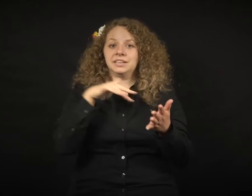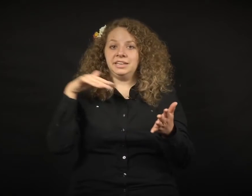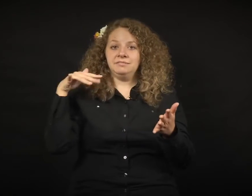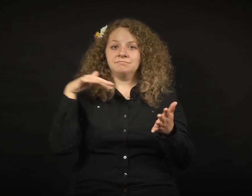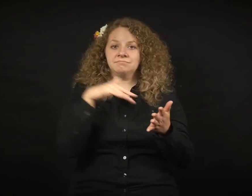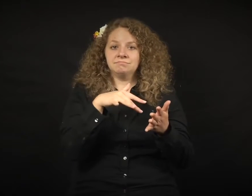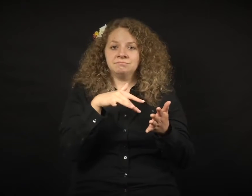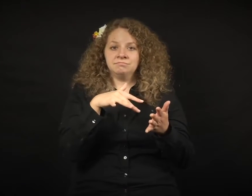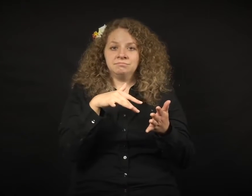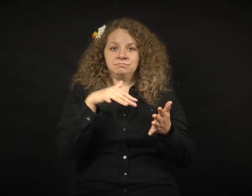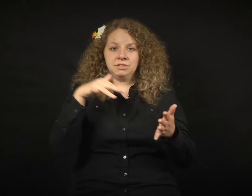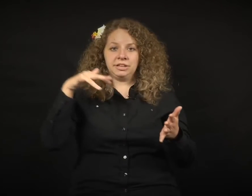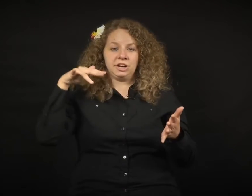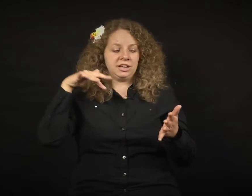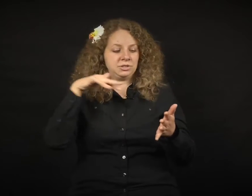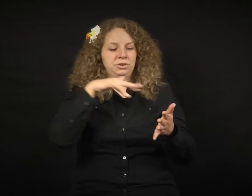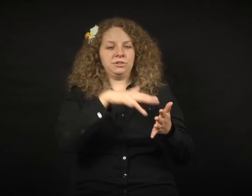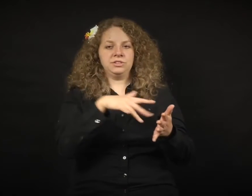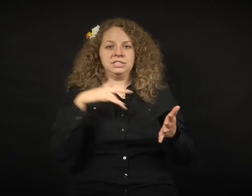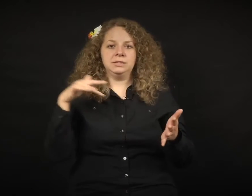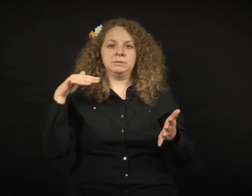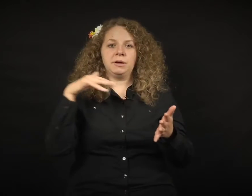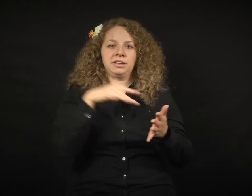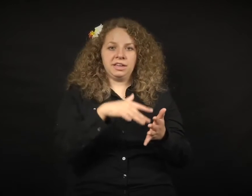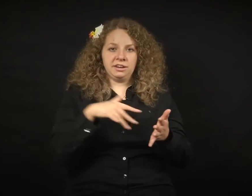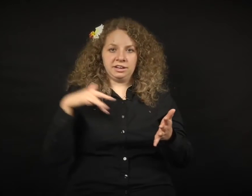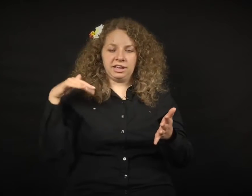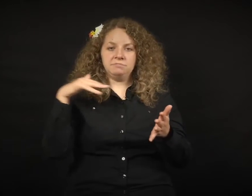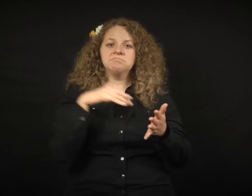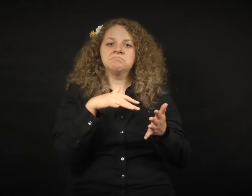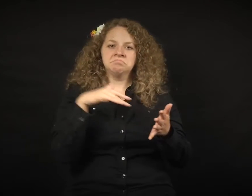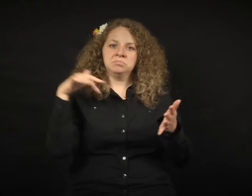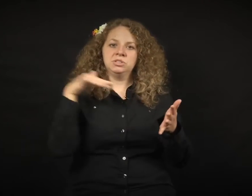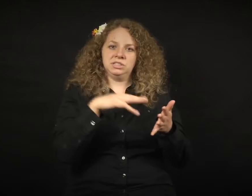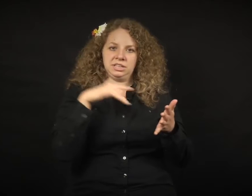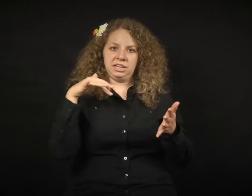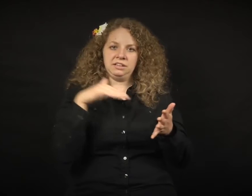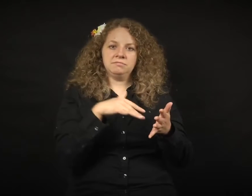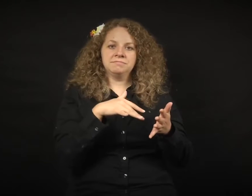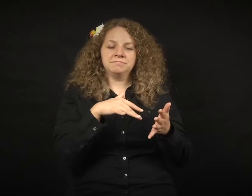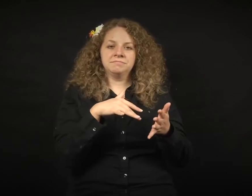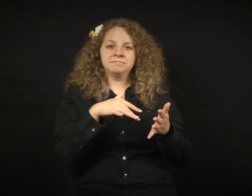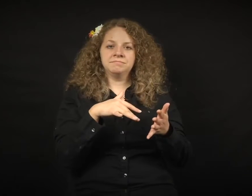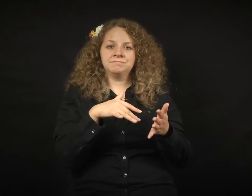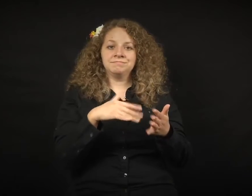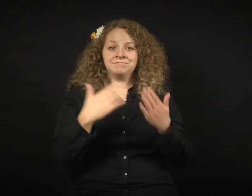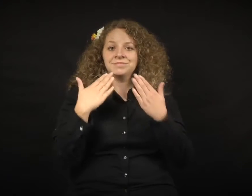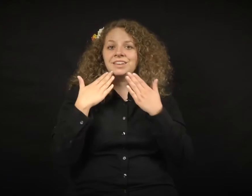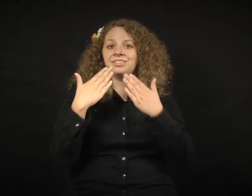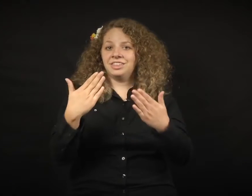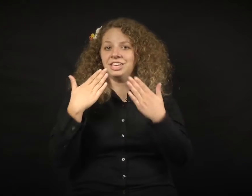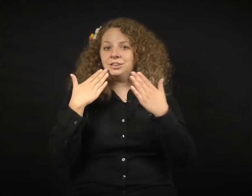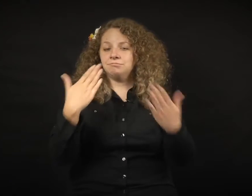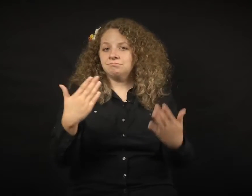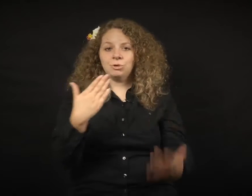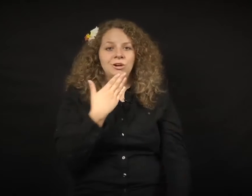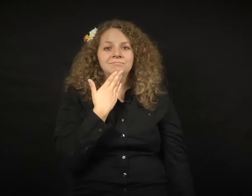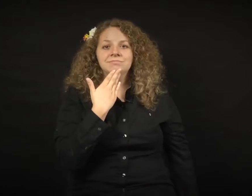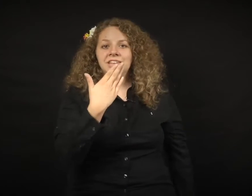Steady. Like your eyes going over the same spot again and again. Studying. Thank you. Or thank